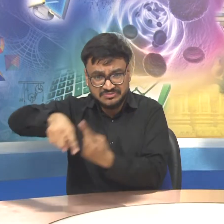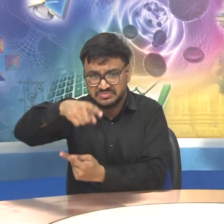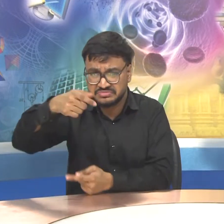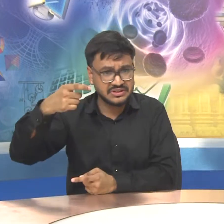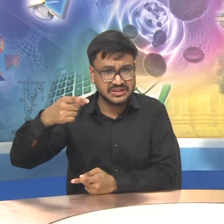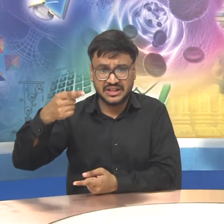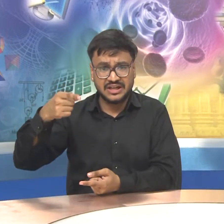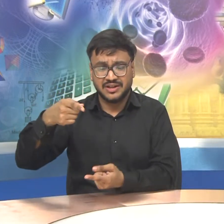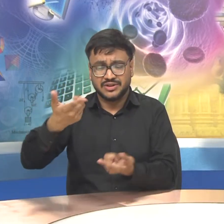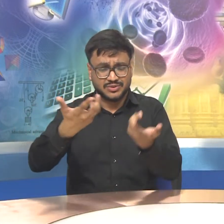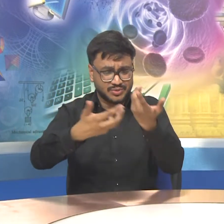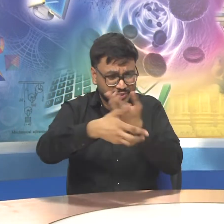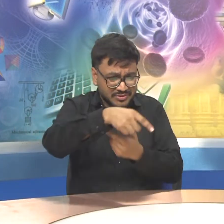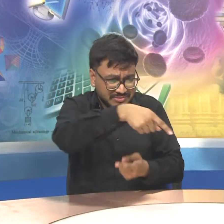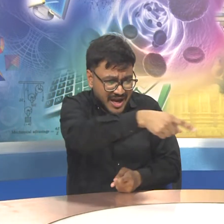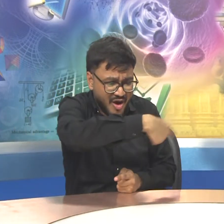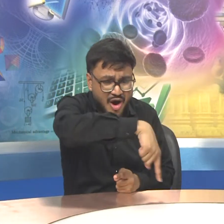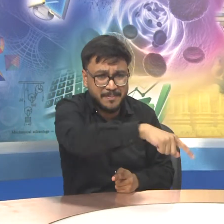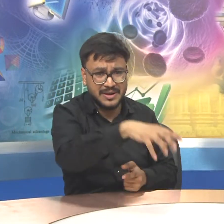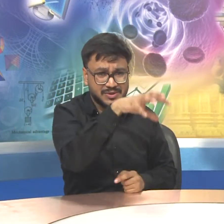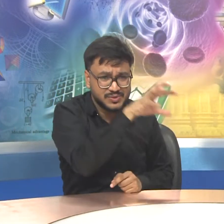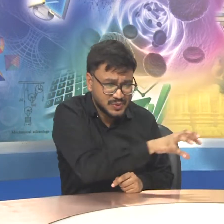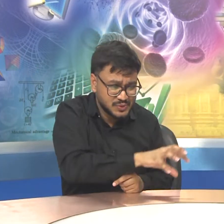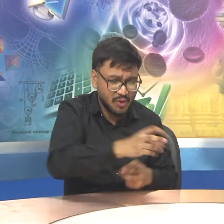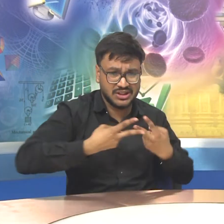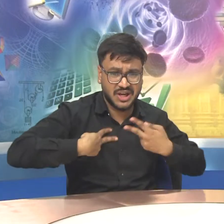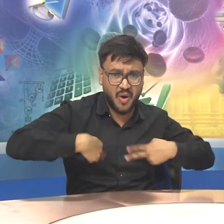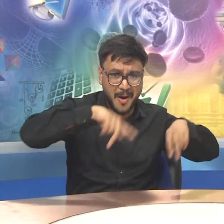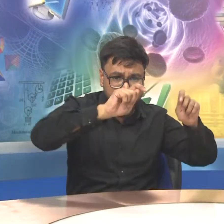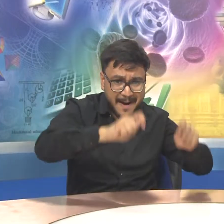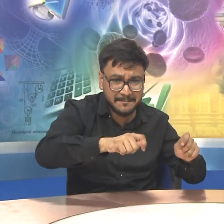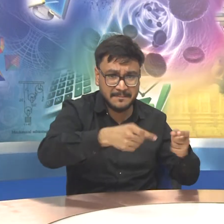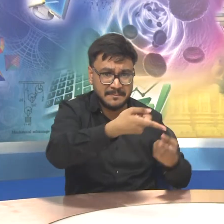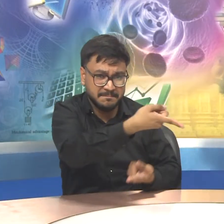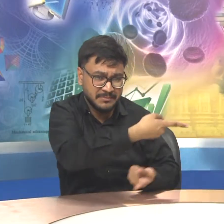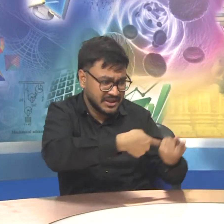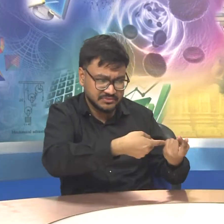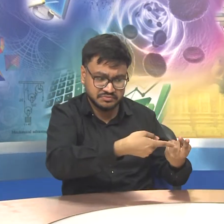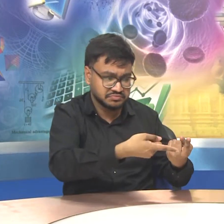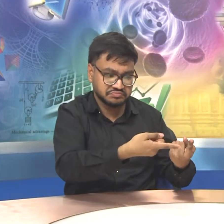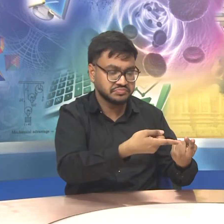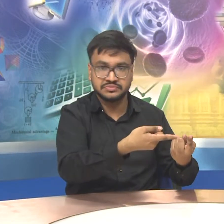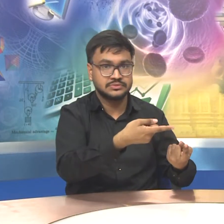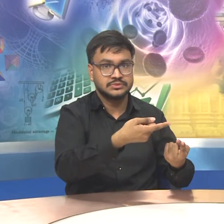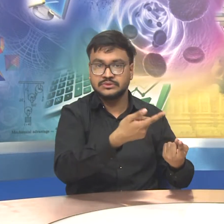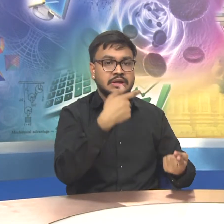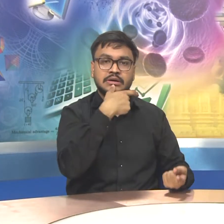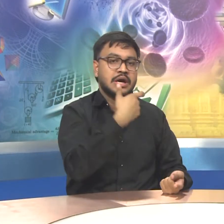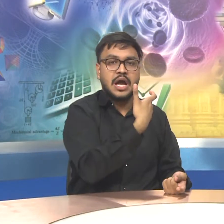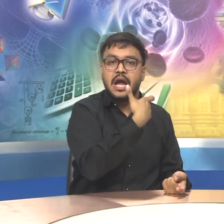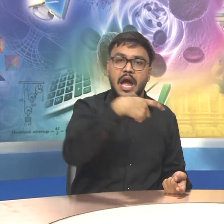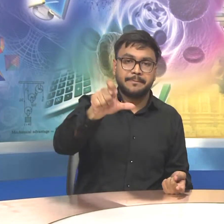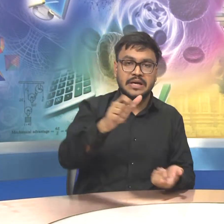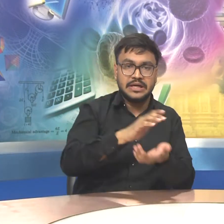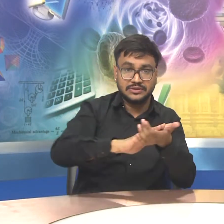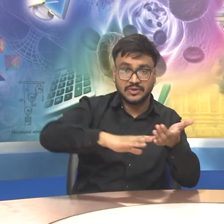Secondly, appeal can be made to the Supreme Court if the higher court withdraw